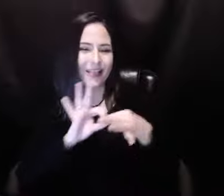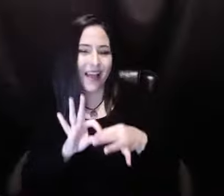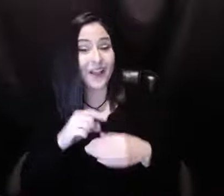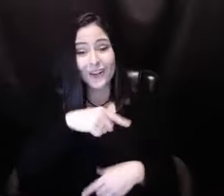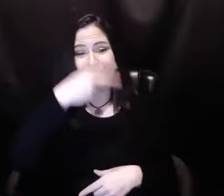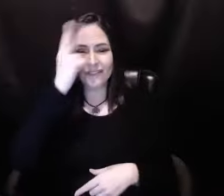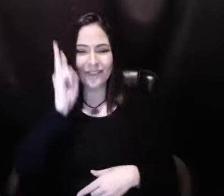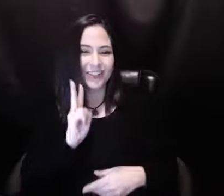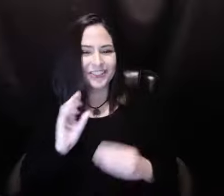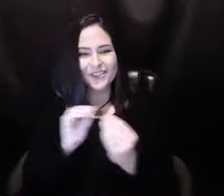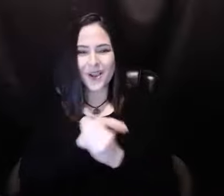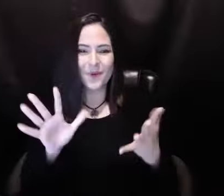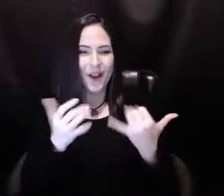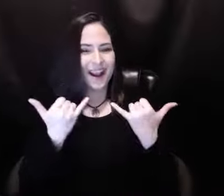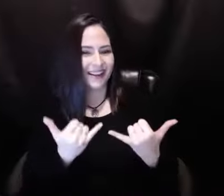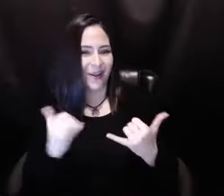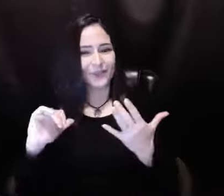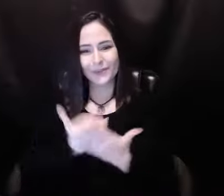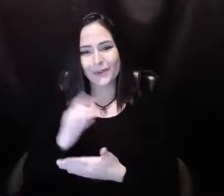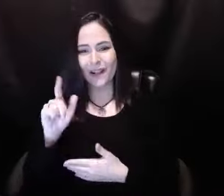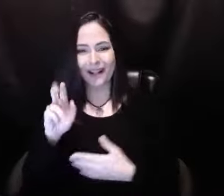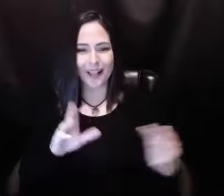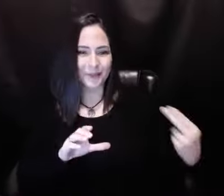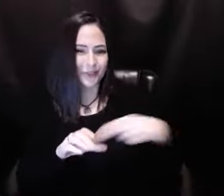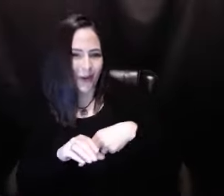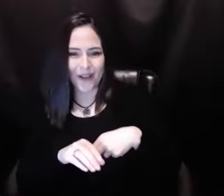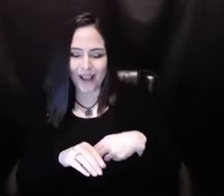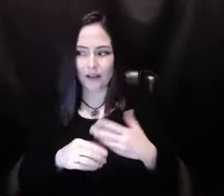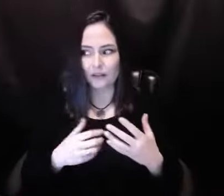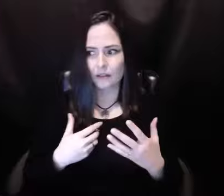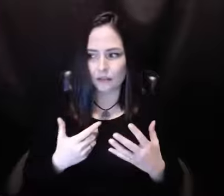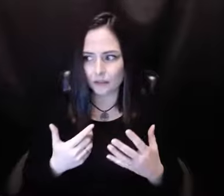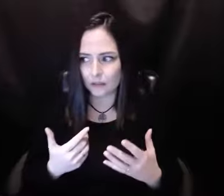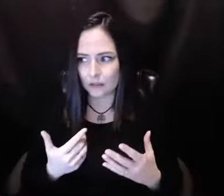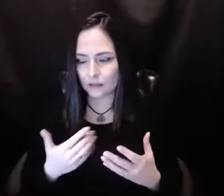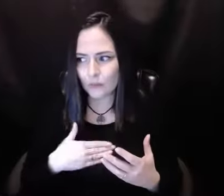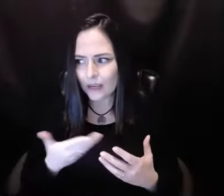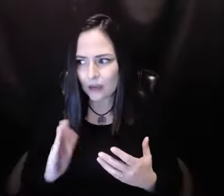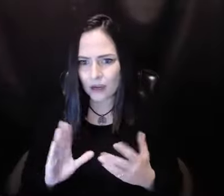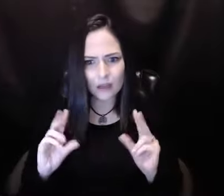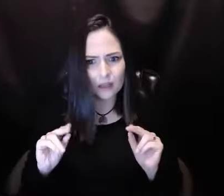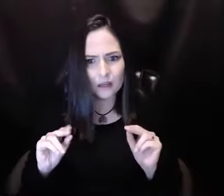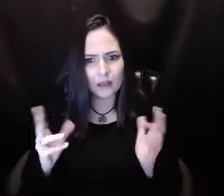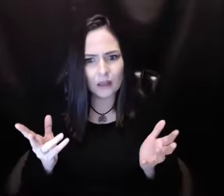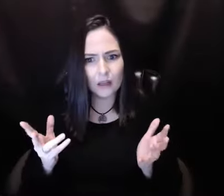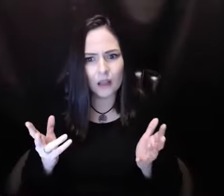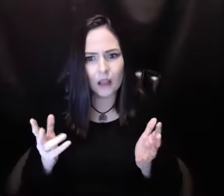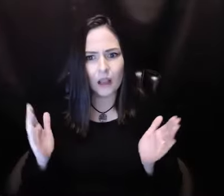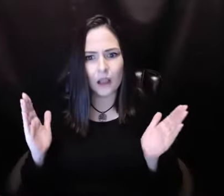She goes, "Oh, you belong now. You're not a virgin anymore. You're part of the new club." And I was like, "Oh